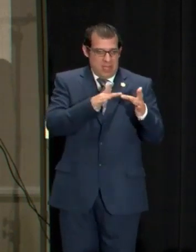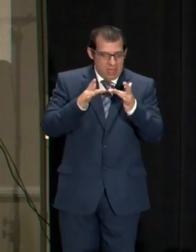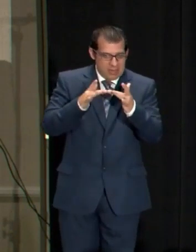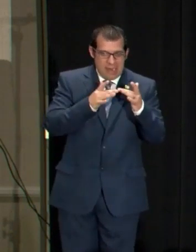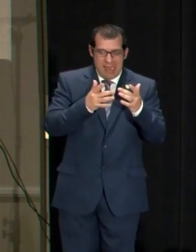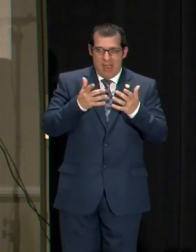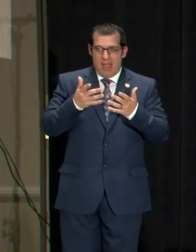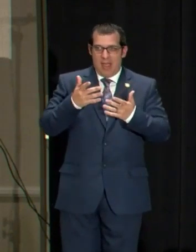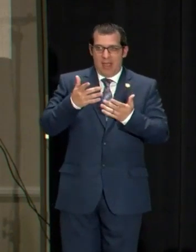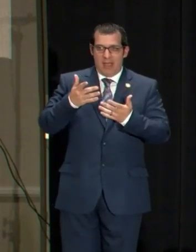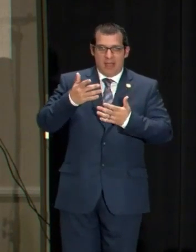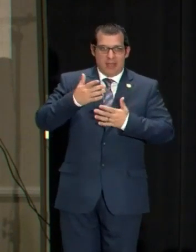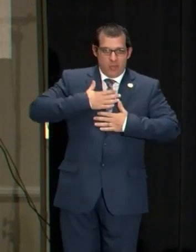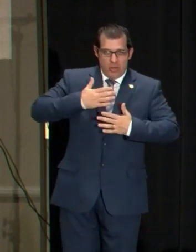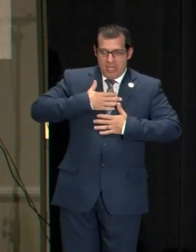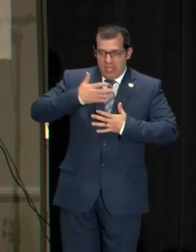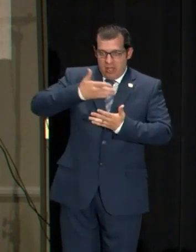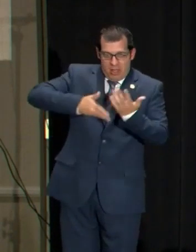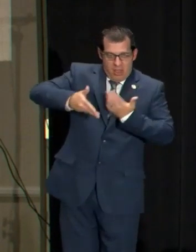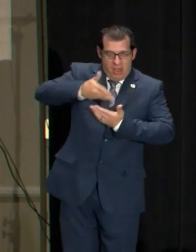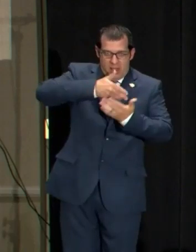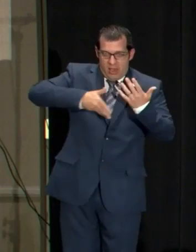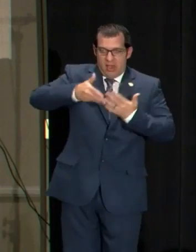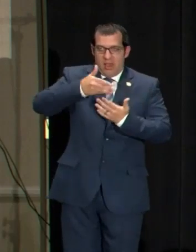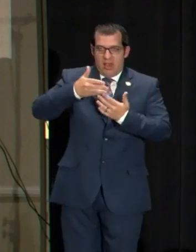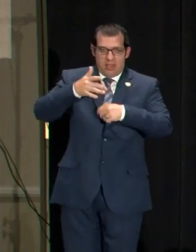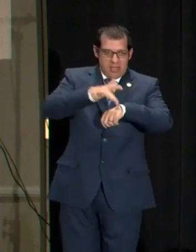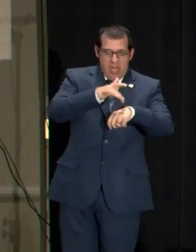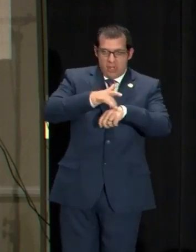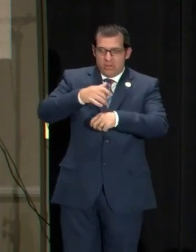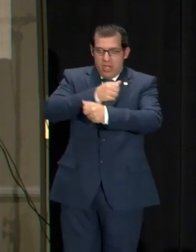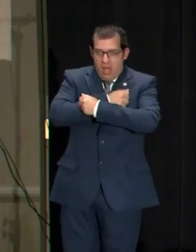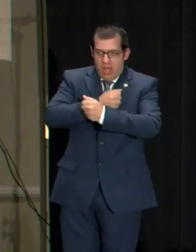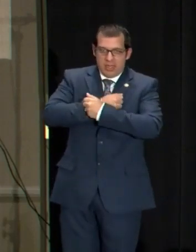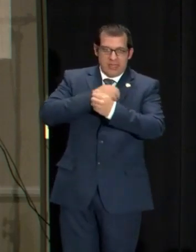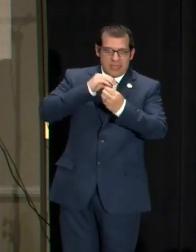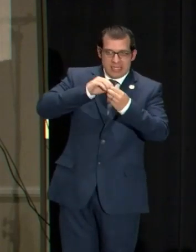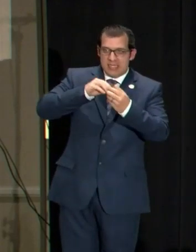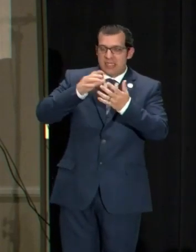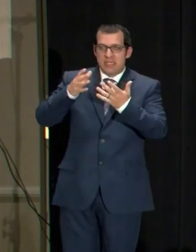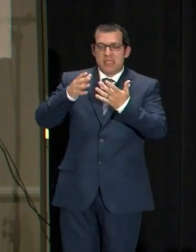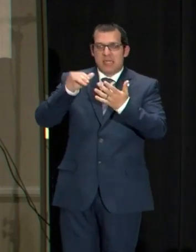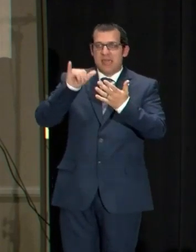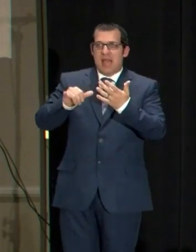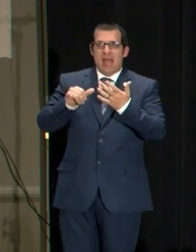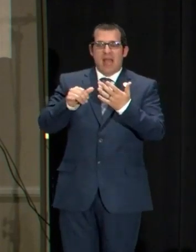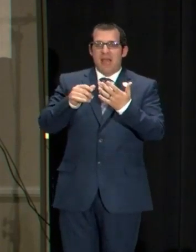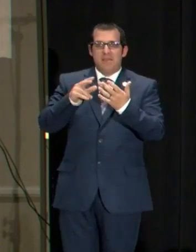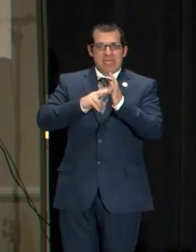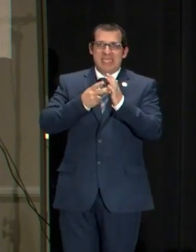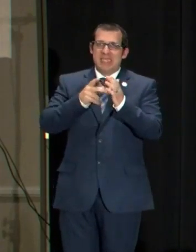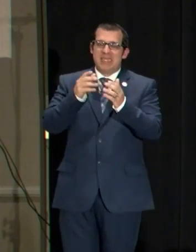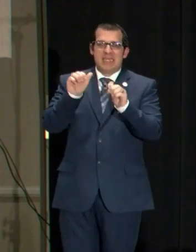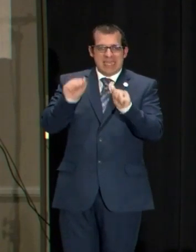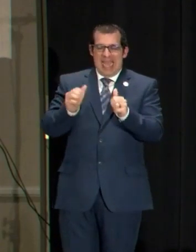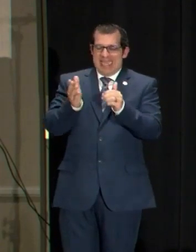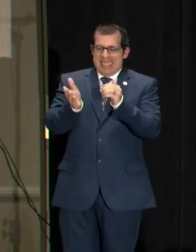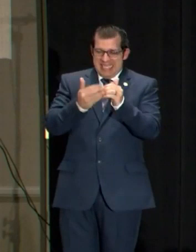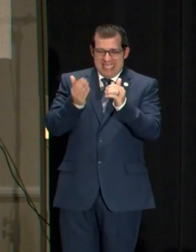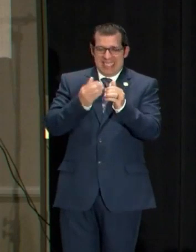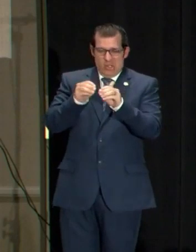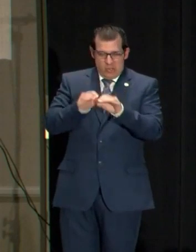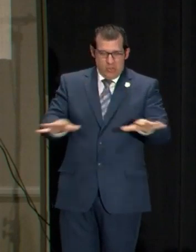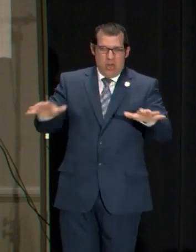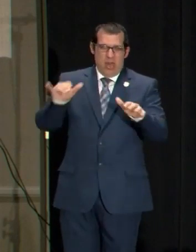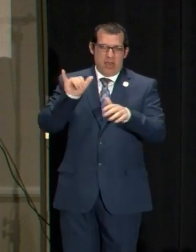contact, breathing each other's air, touching each other, hugging, kissing, it takes almost nothing for this virus to spread